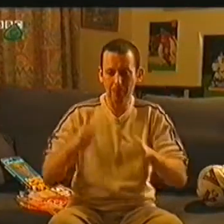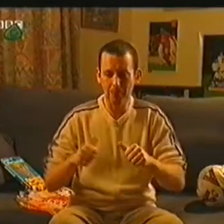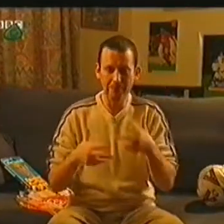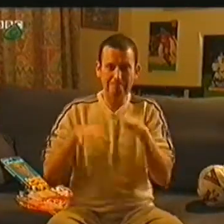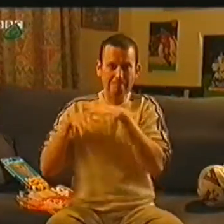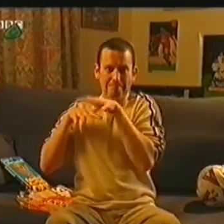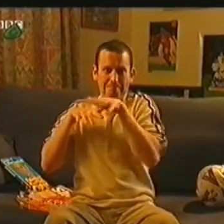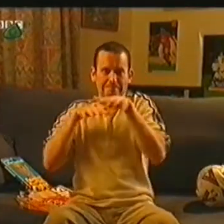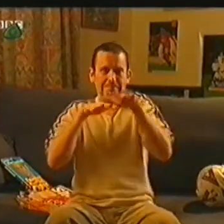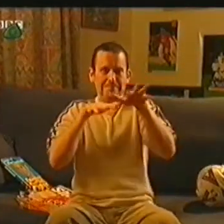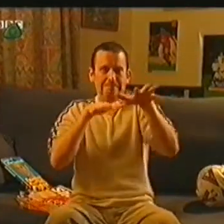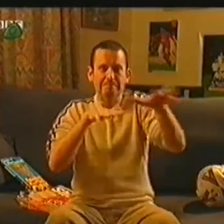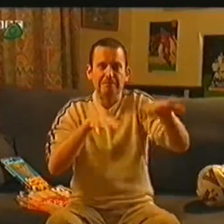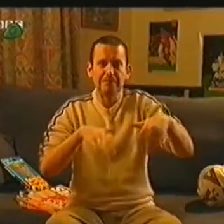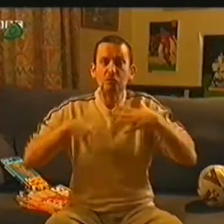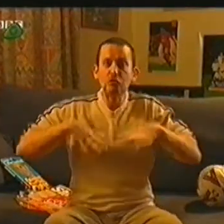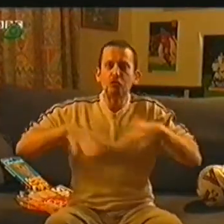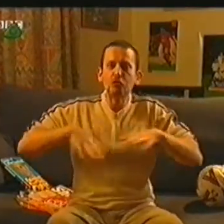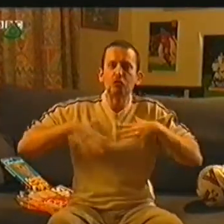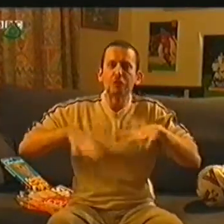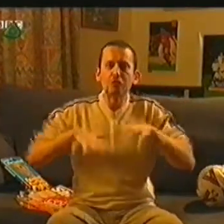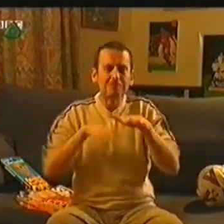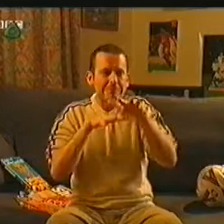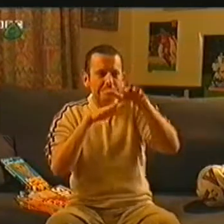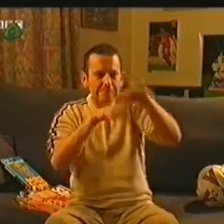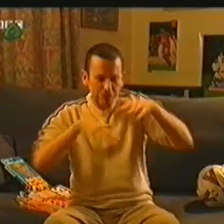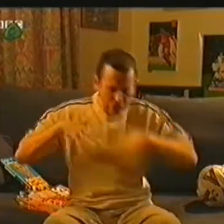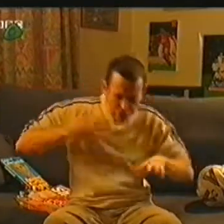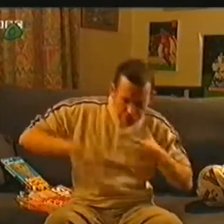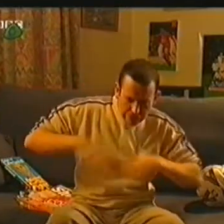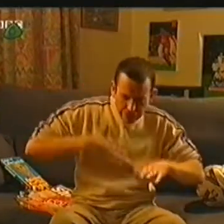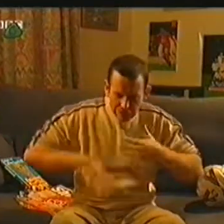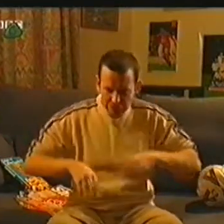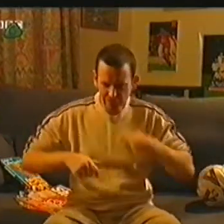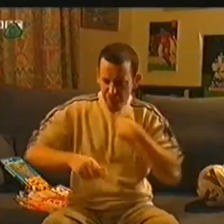Eventually, lunchtime came. Josh was first to get changed.